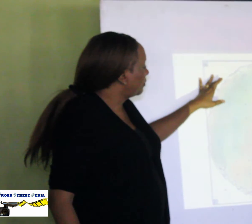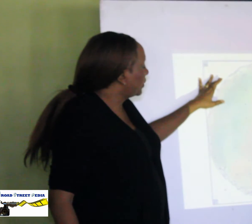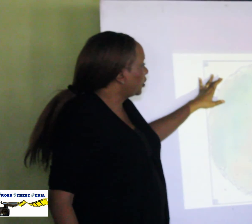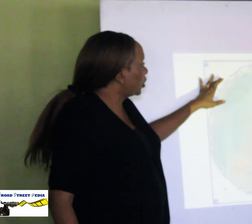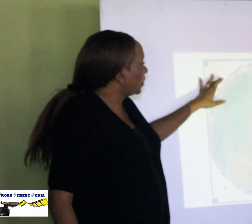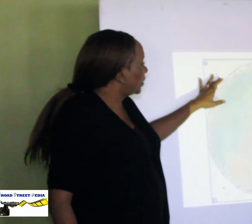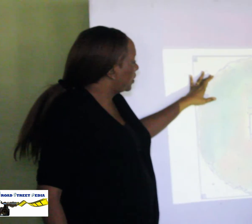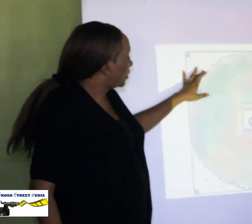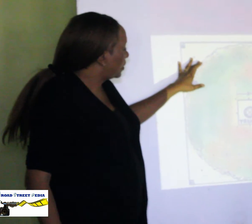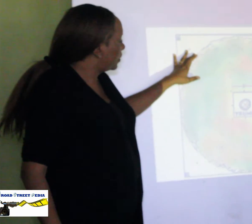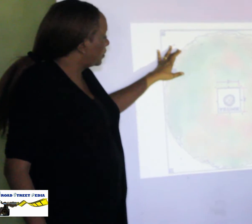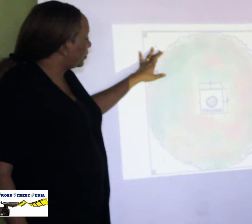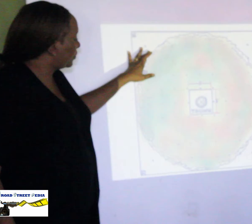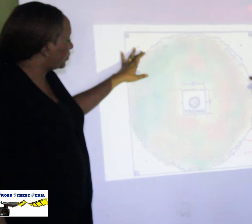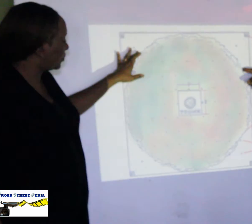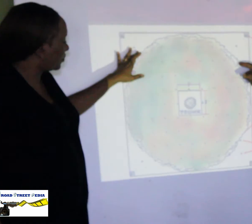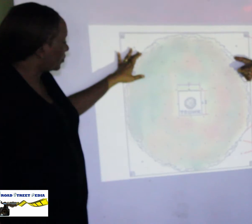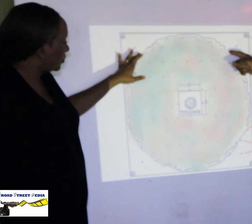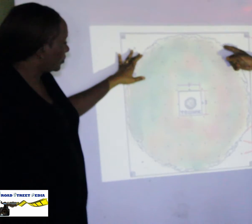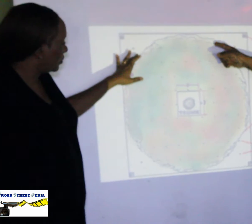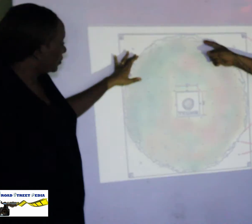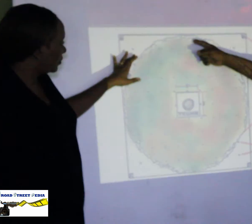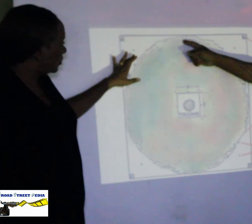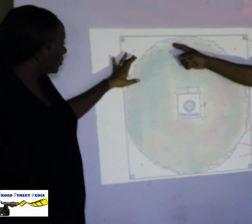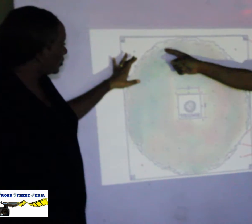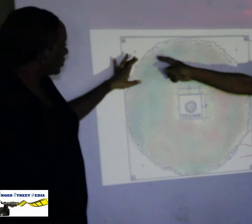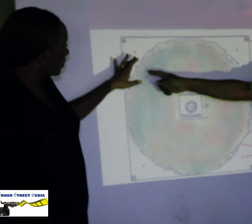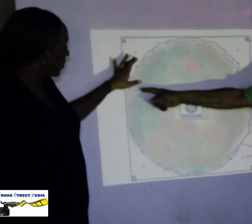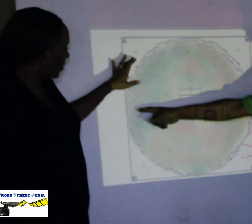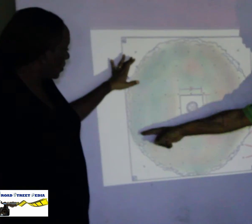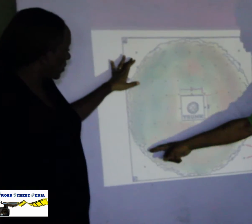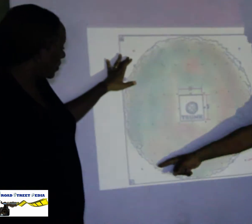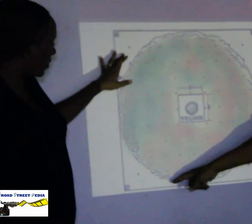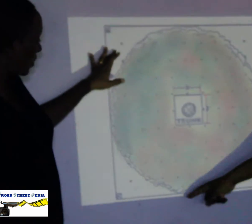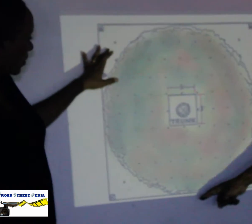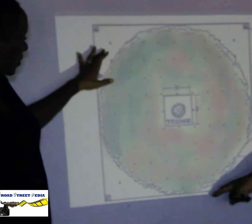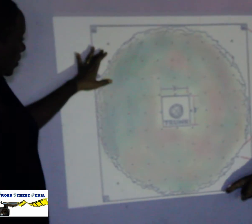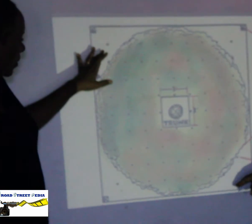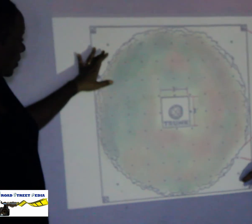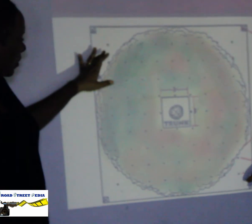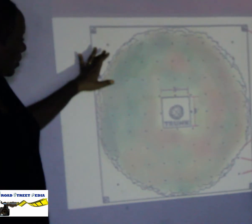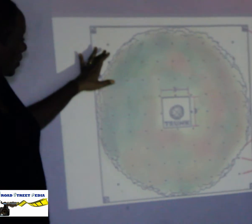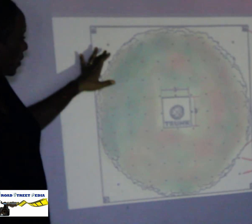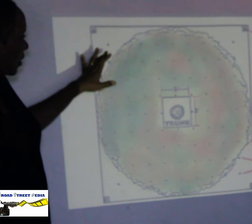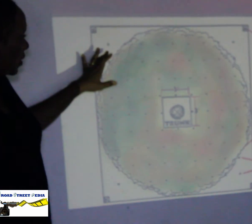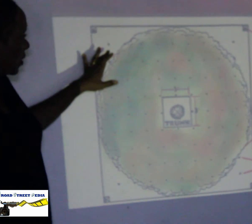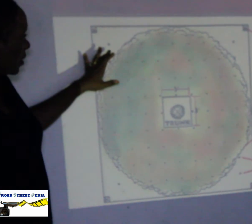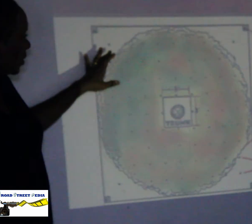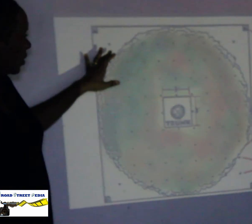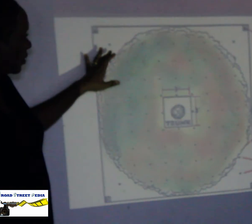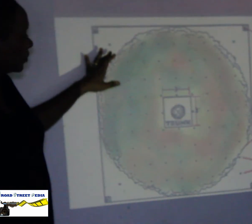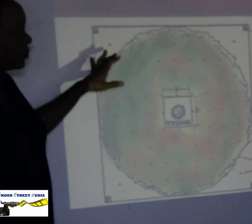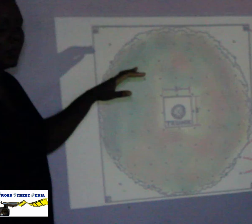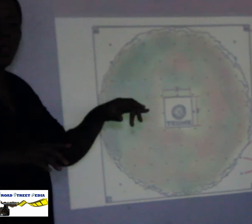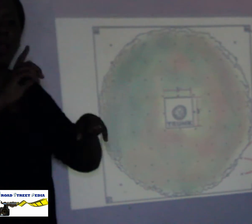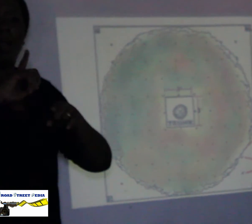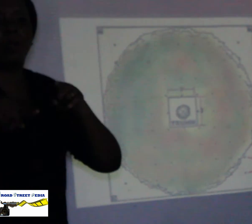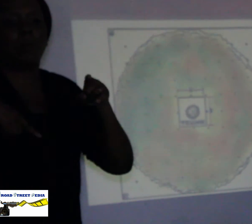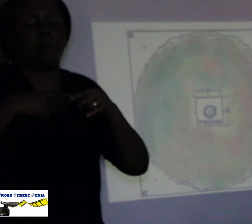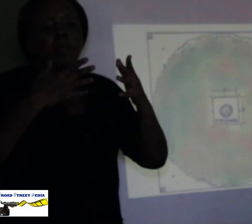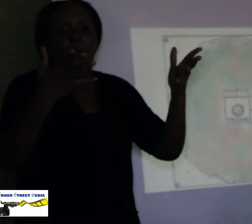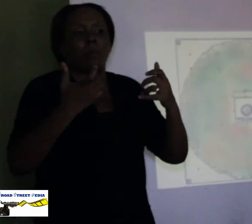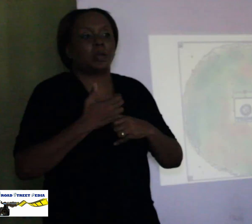again. A canopy is where your leaves end on the tree. So right around here. So when you're fertilizing the